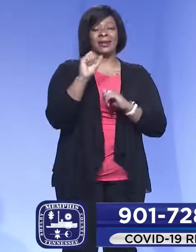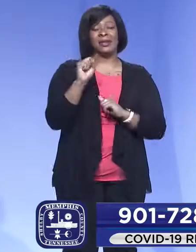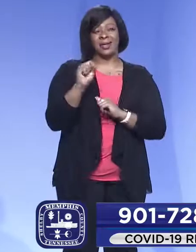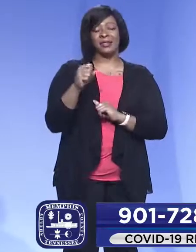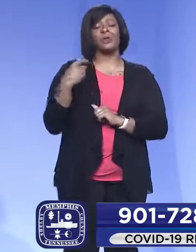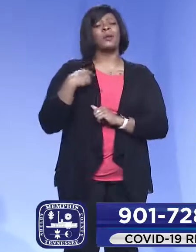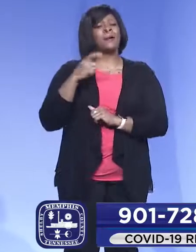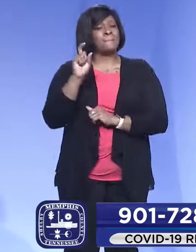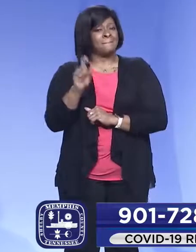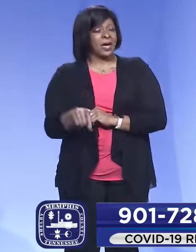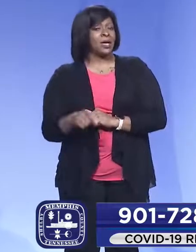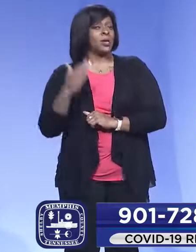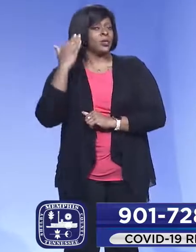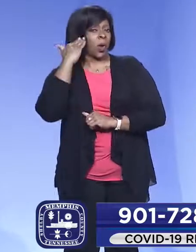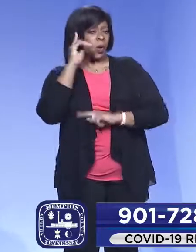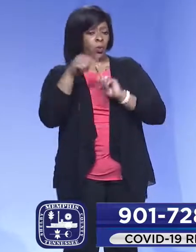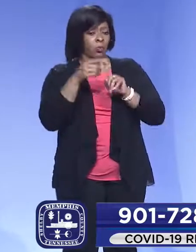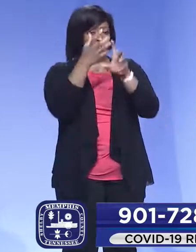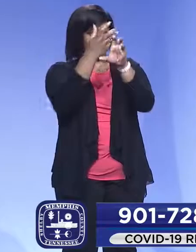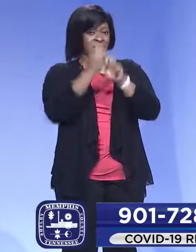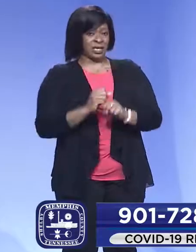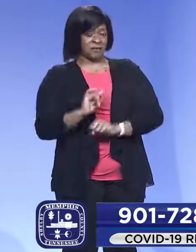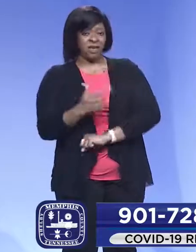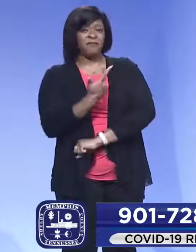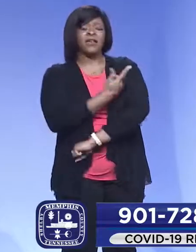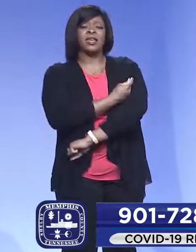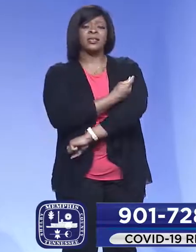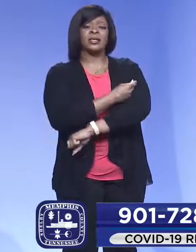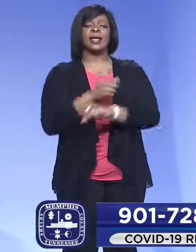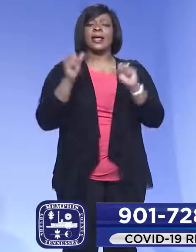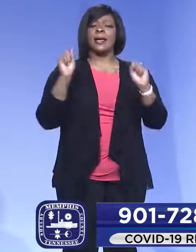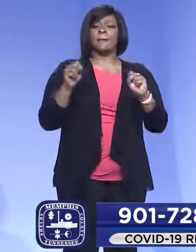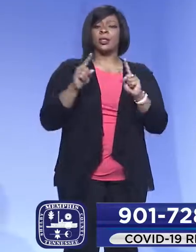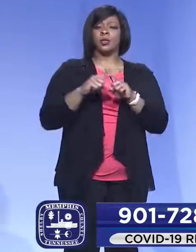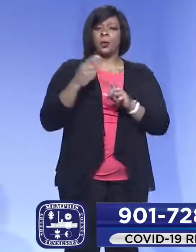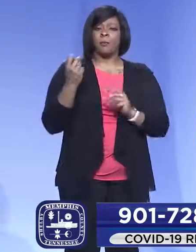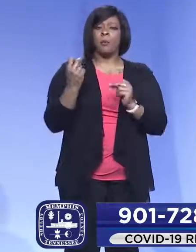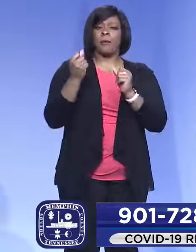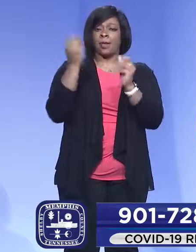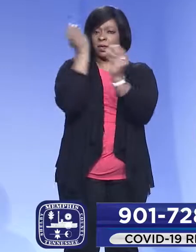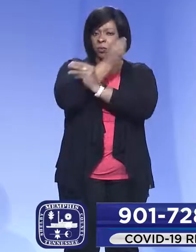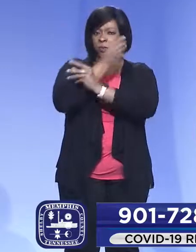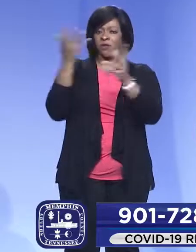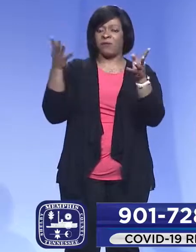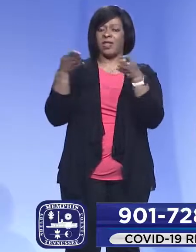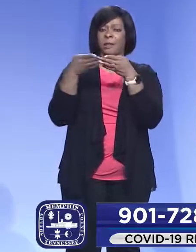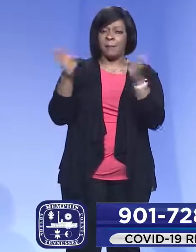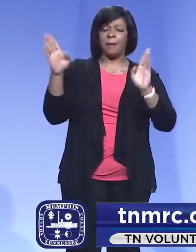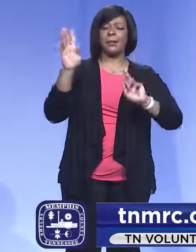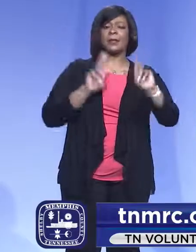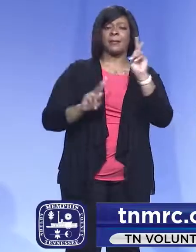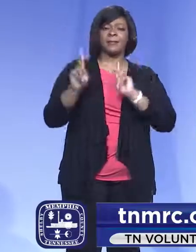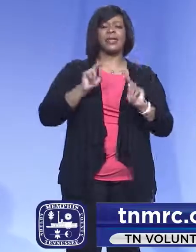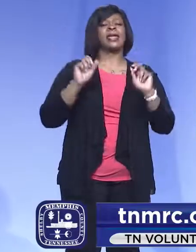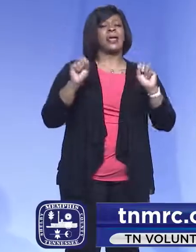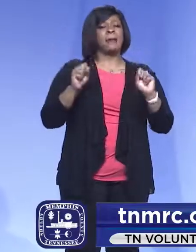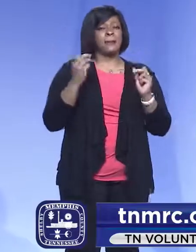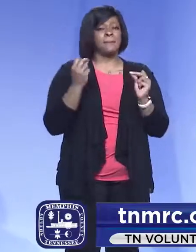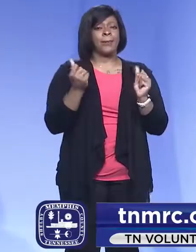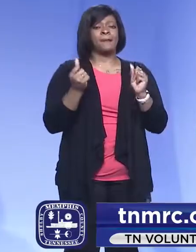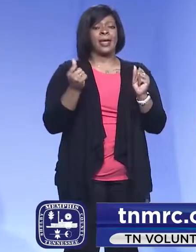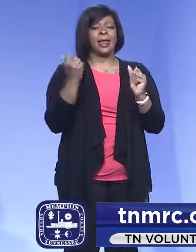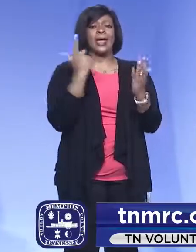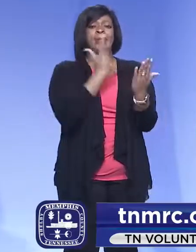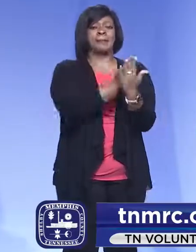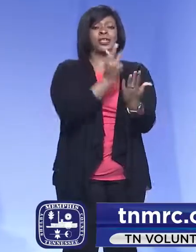be able to know when we're getting vaccine, be able to promptly notify the public, and then be able to promptly